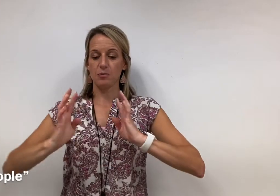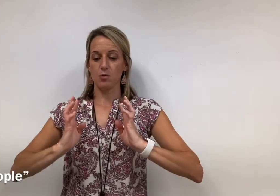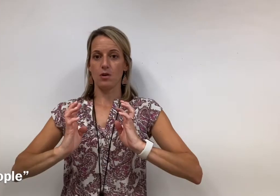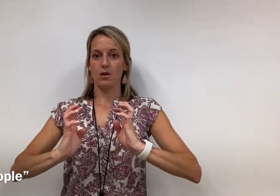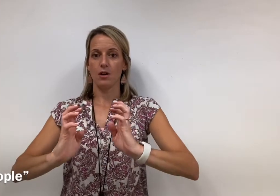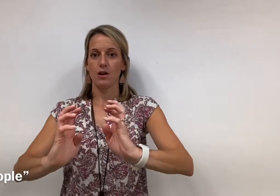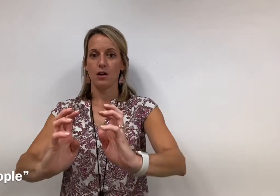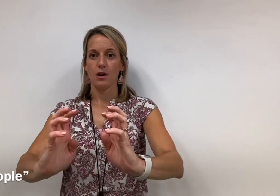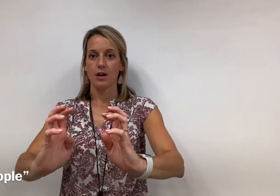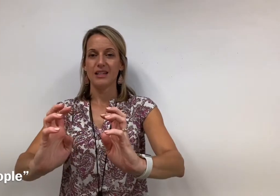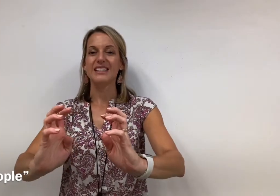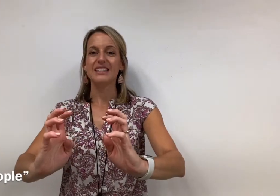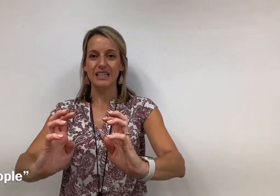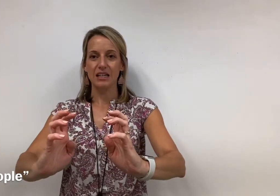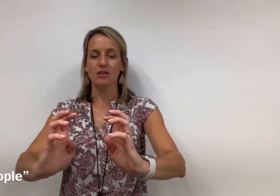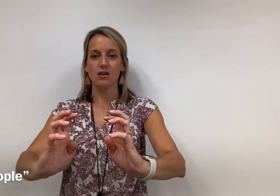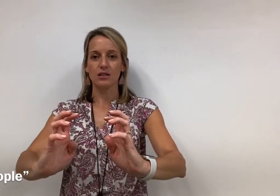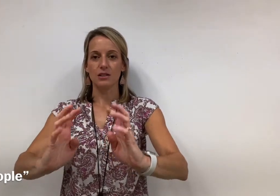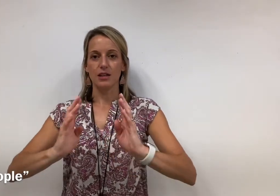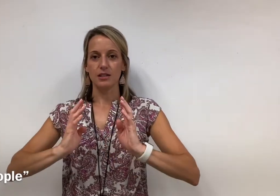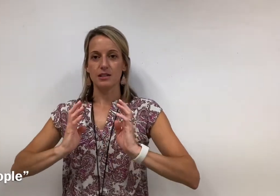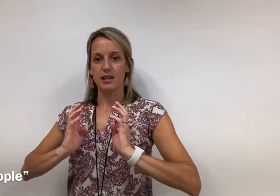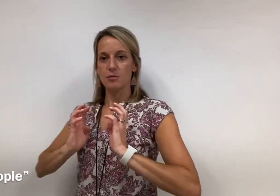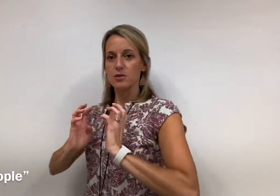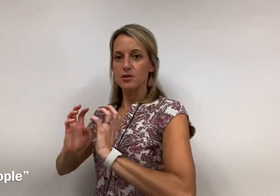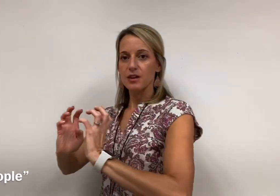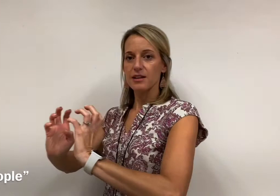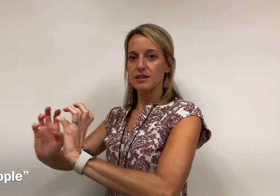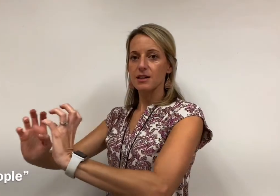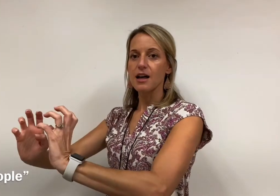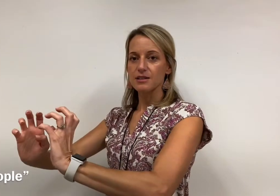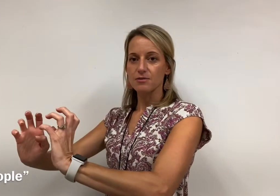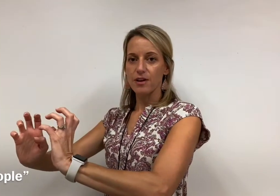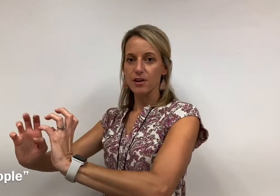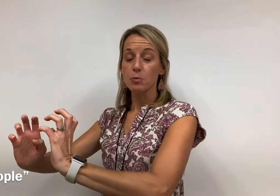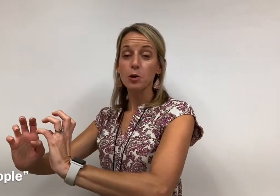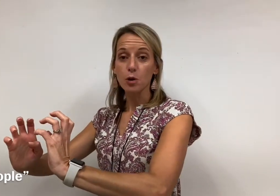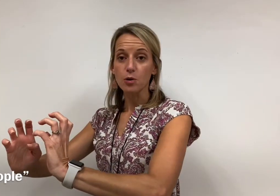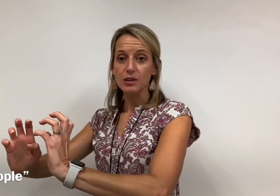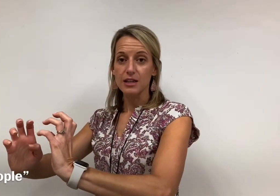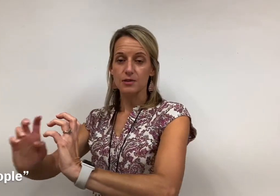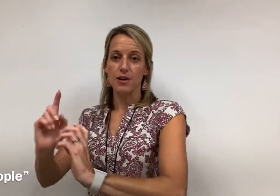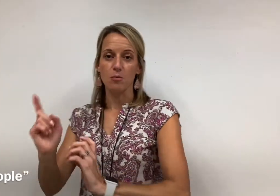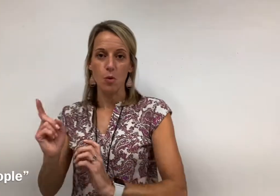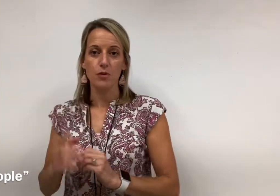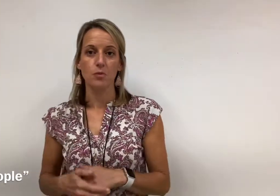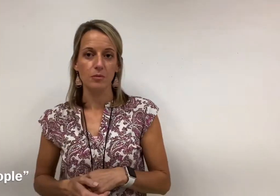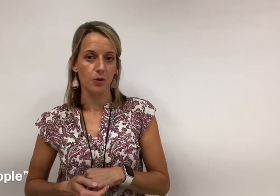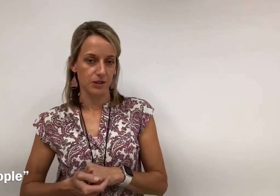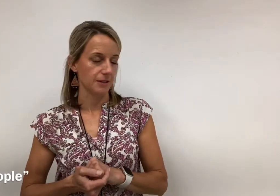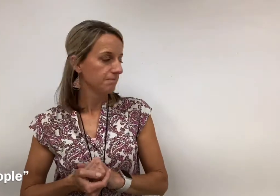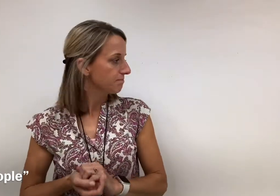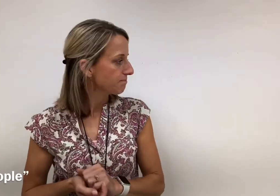were sitting along the sides of the table. So that's a classifier, a plural classifier, more than one person.